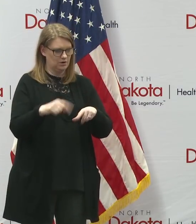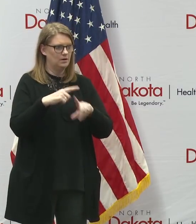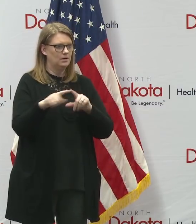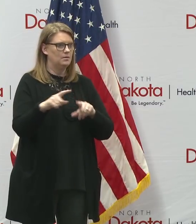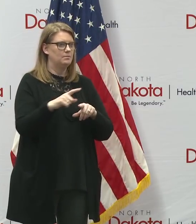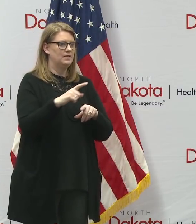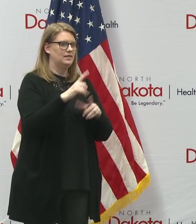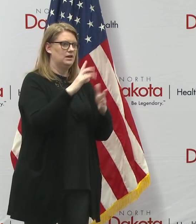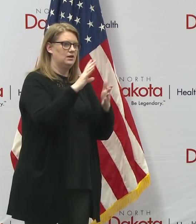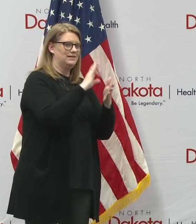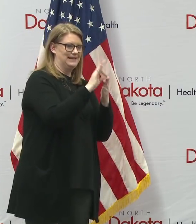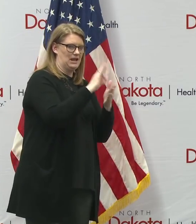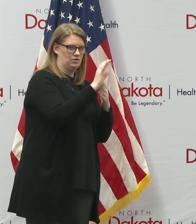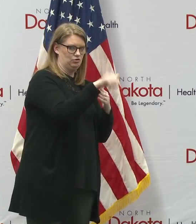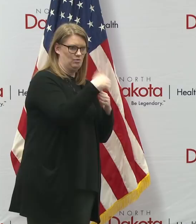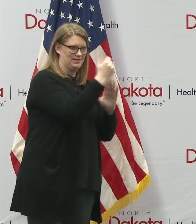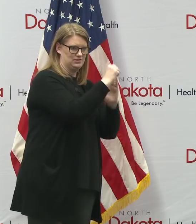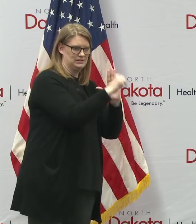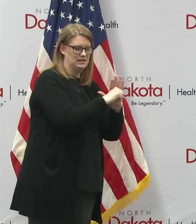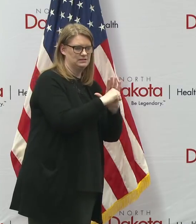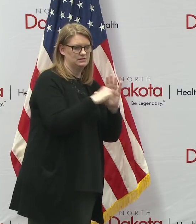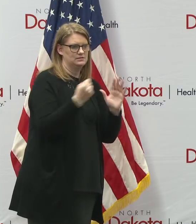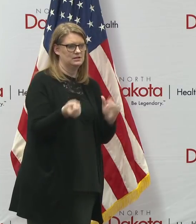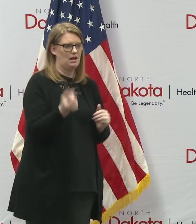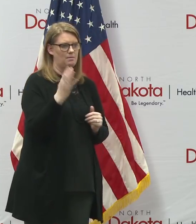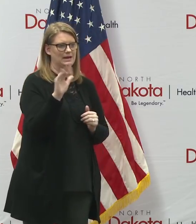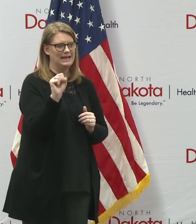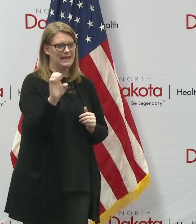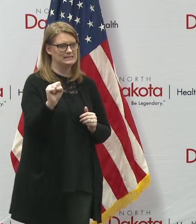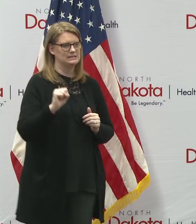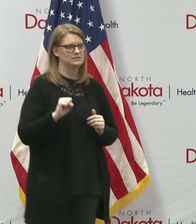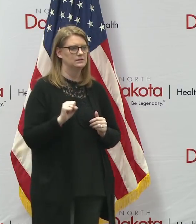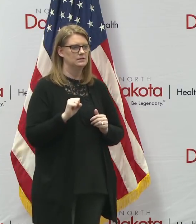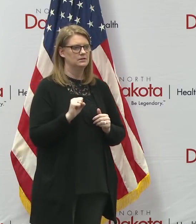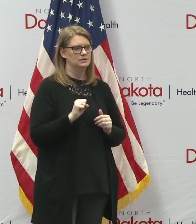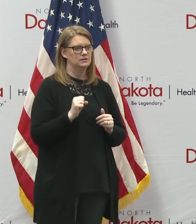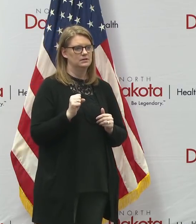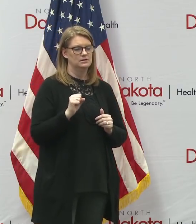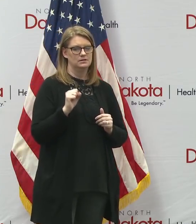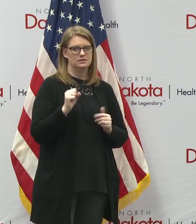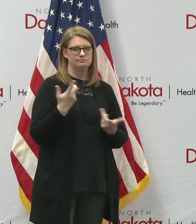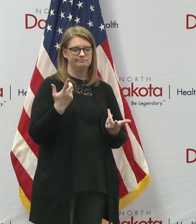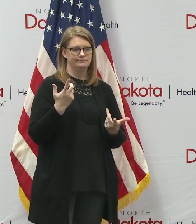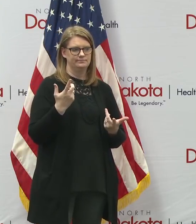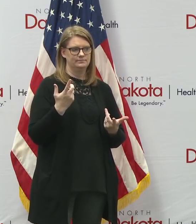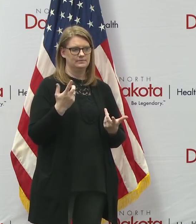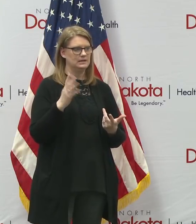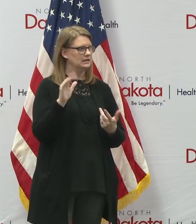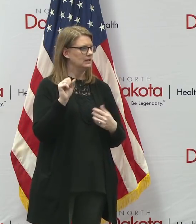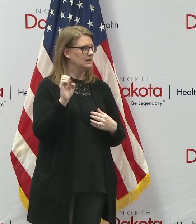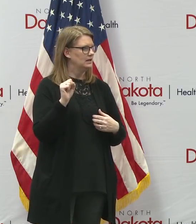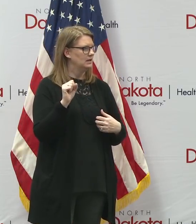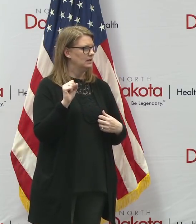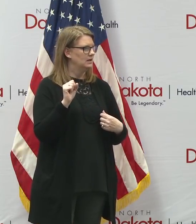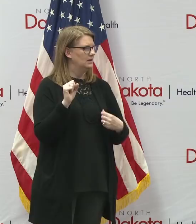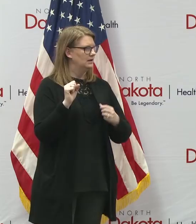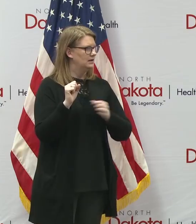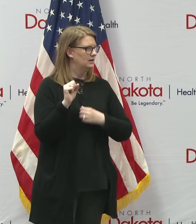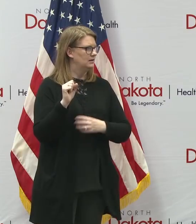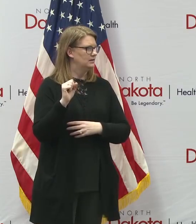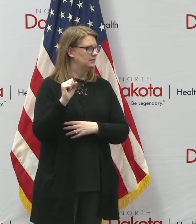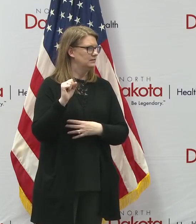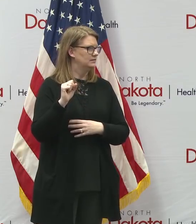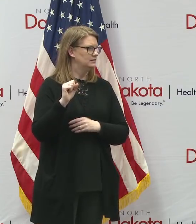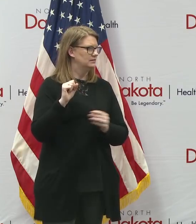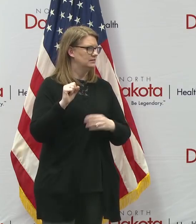cases are there like that? Question was how many cases we might be doing. Do